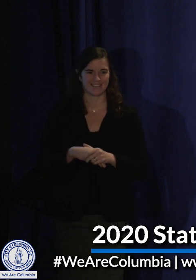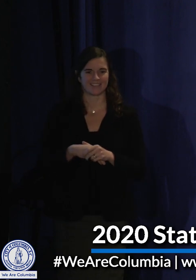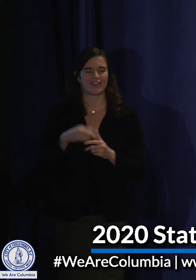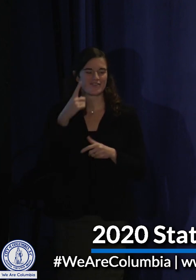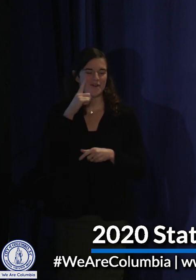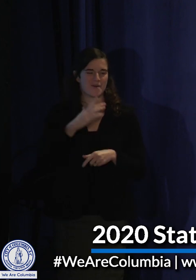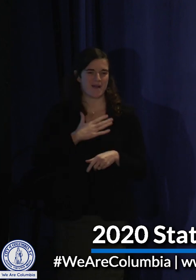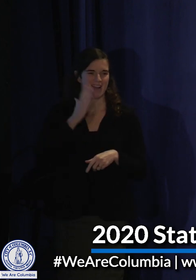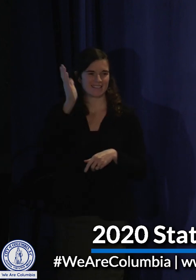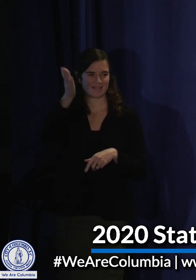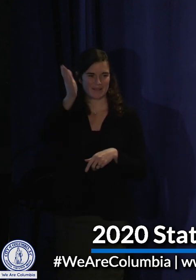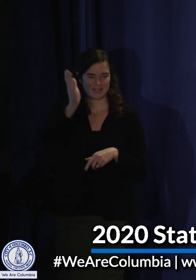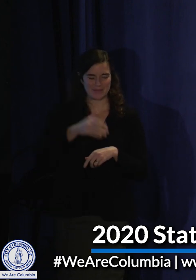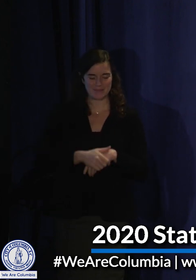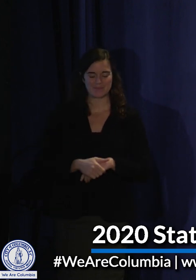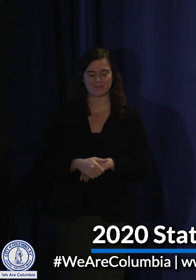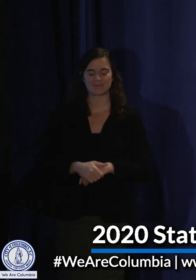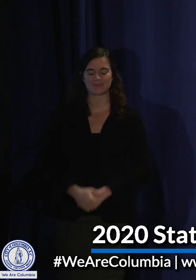speech.